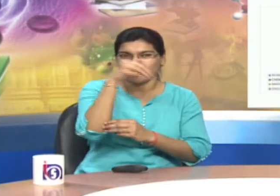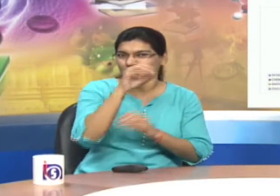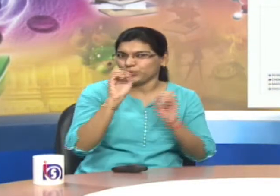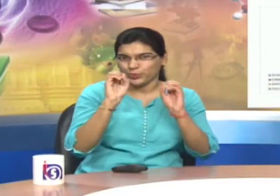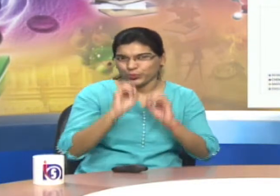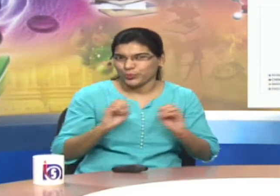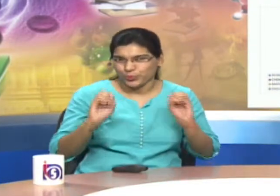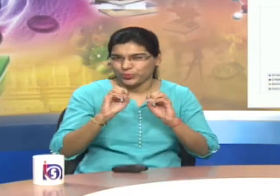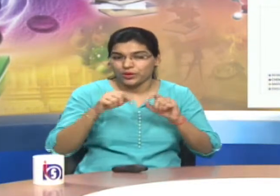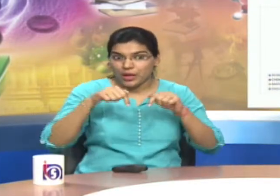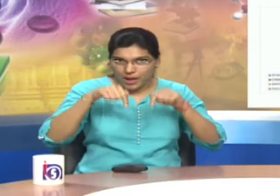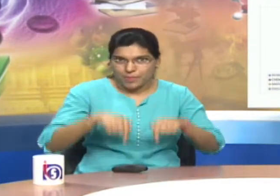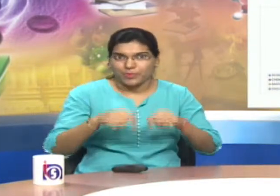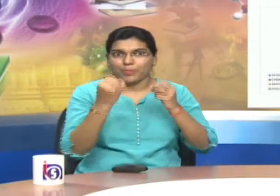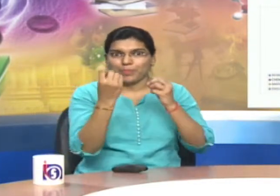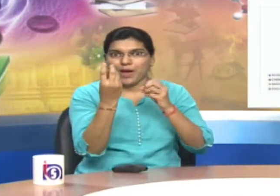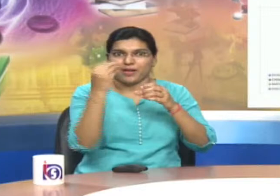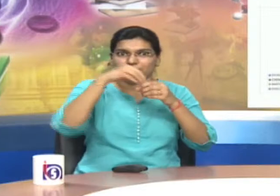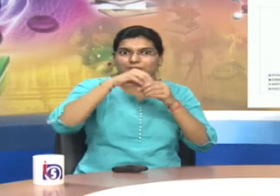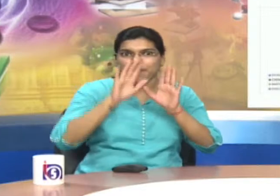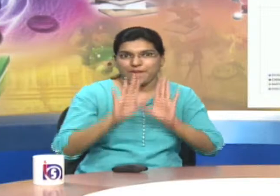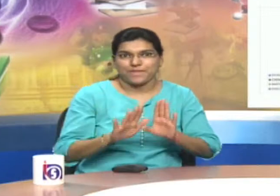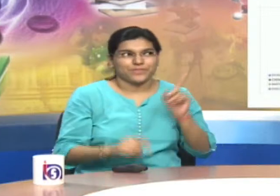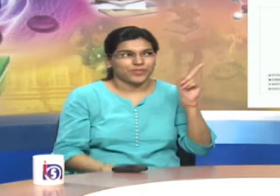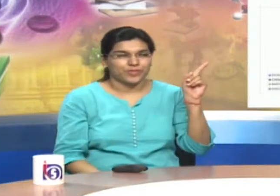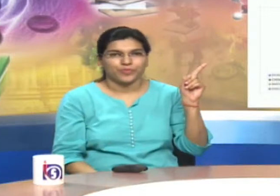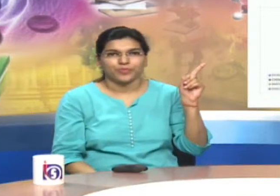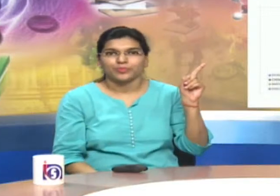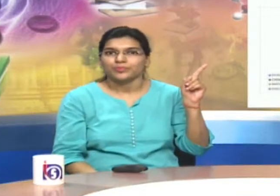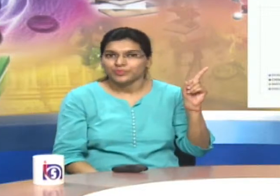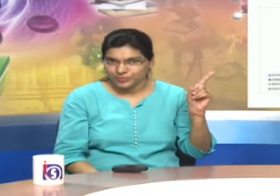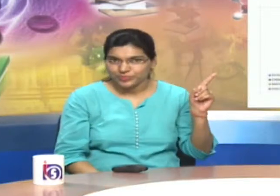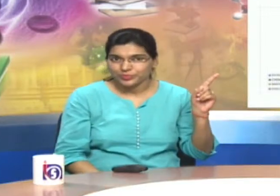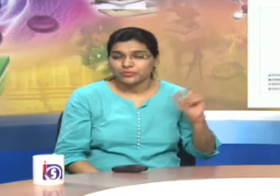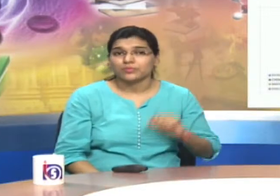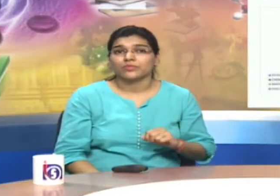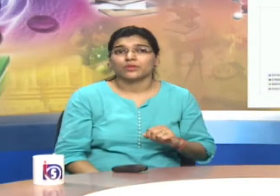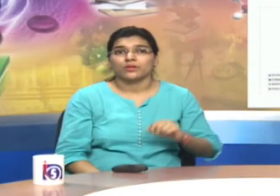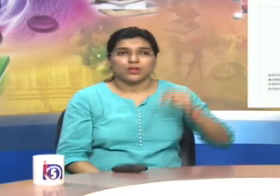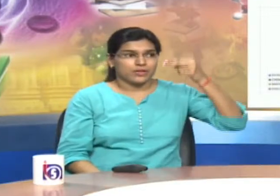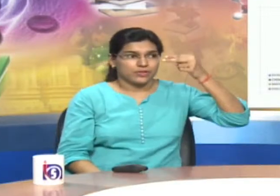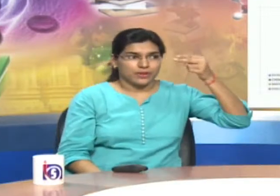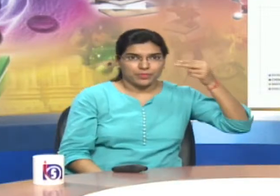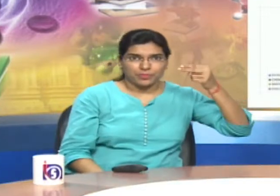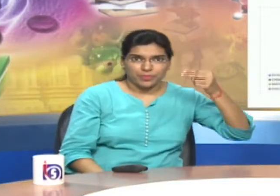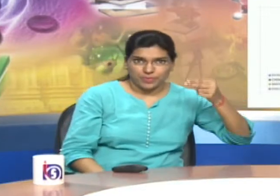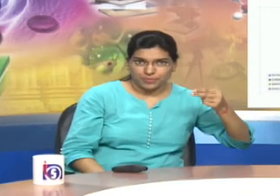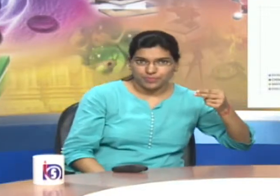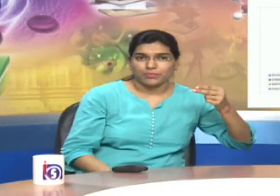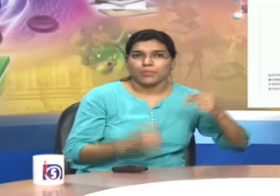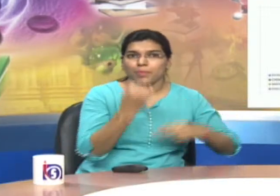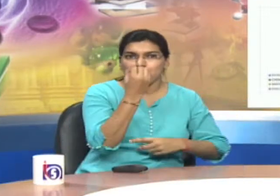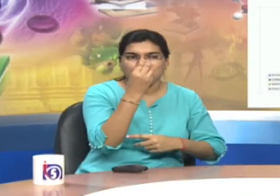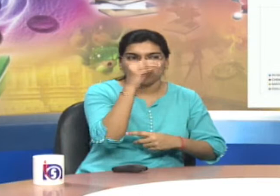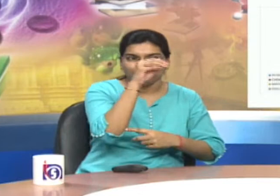Earlier we understood that there were no marks. Now in this chart, marks are also shown. Below the